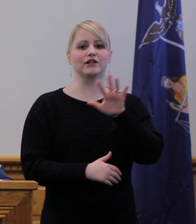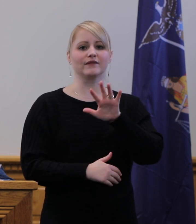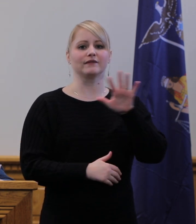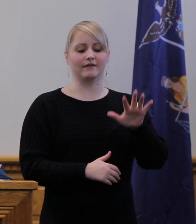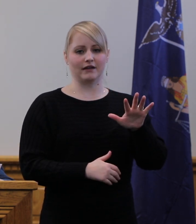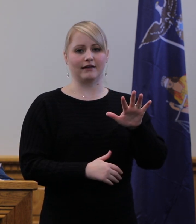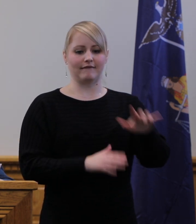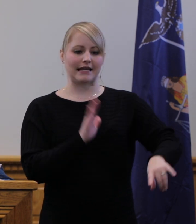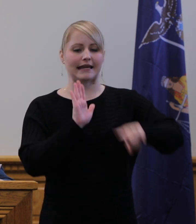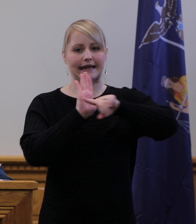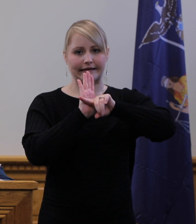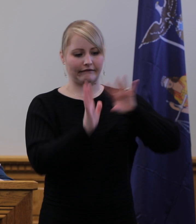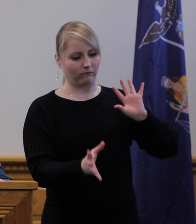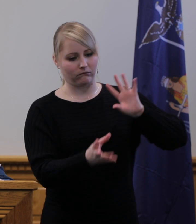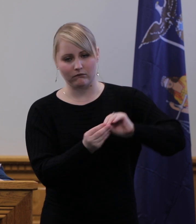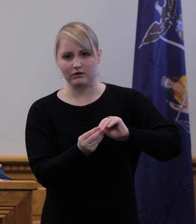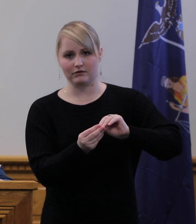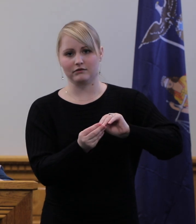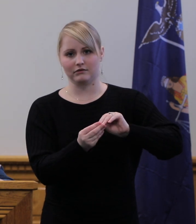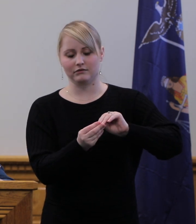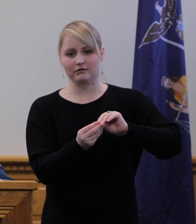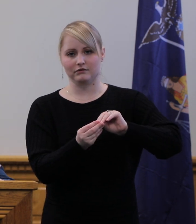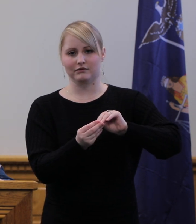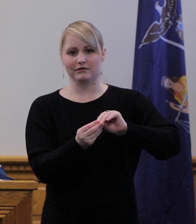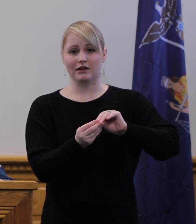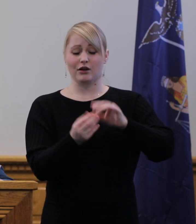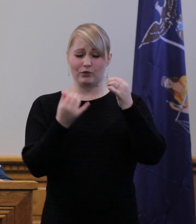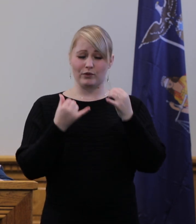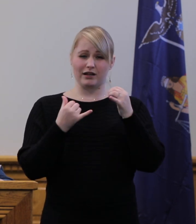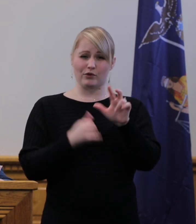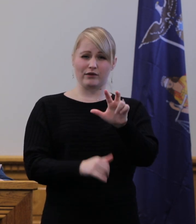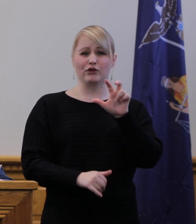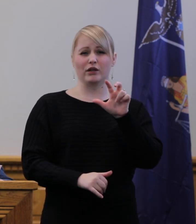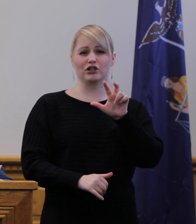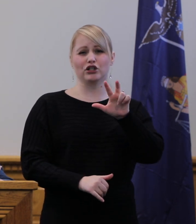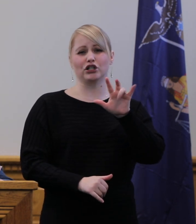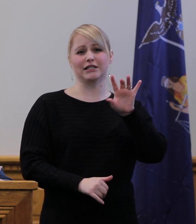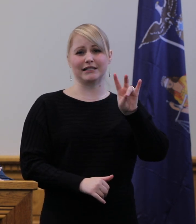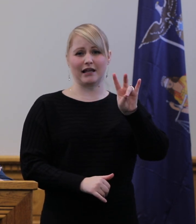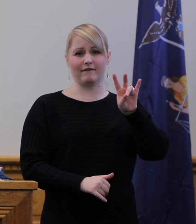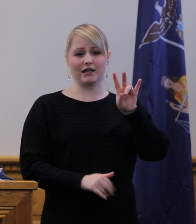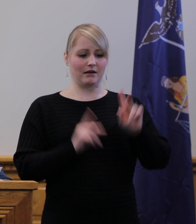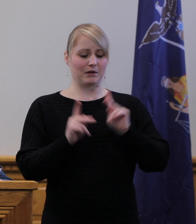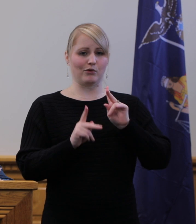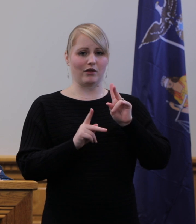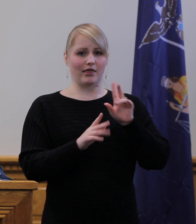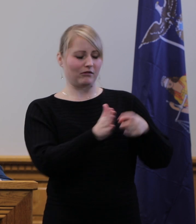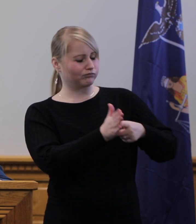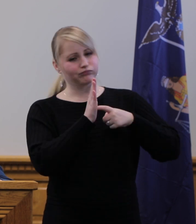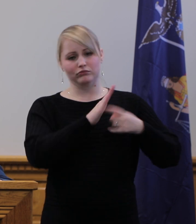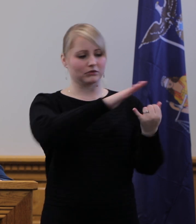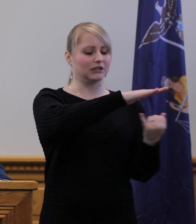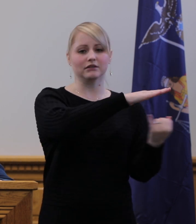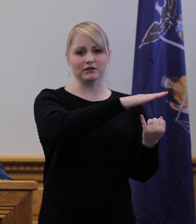63,355 negative test results returned to the health department, and we currently have 337 residents in mandatory isolation or